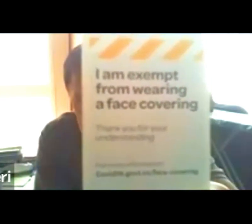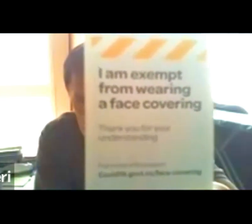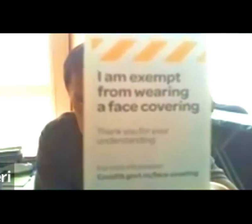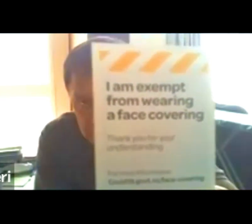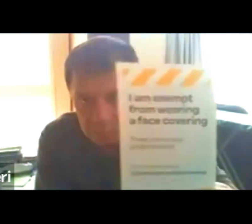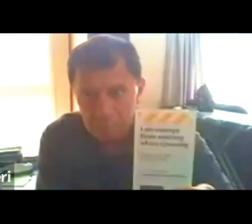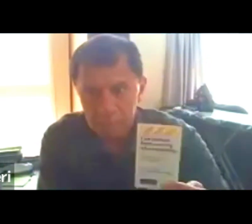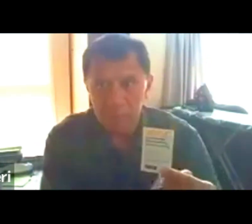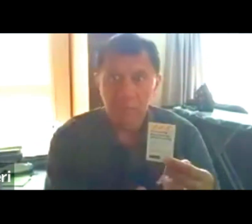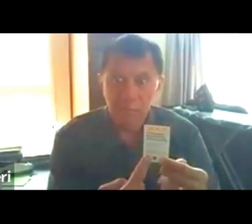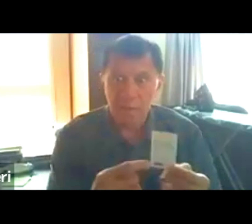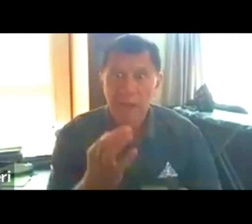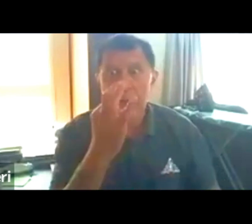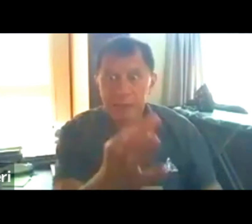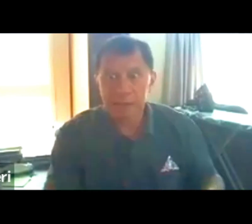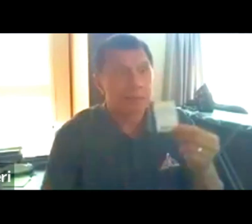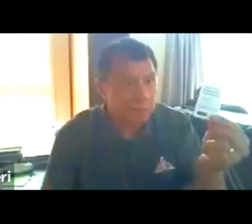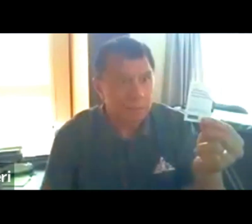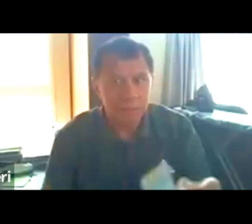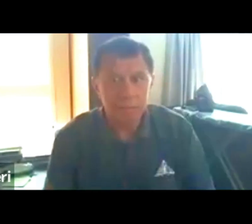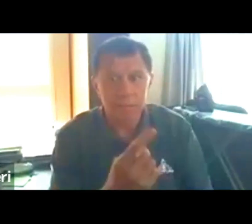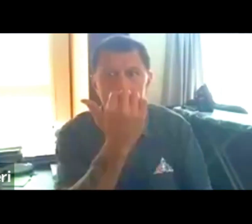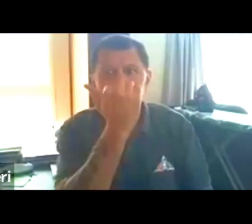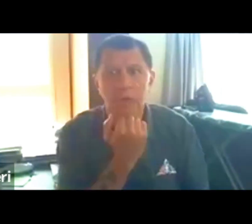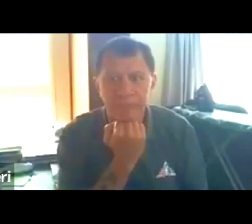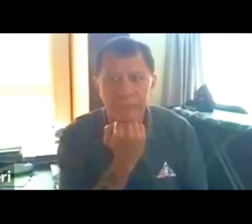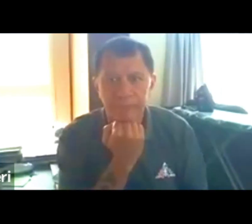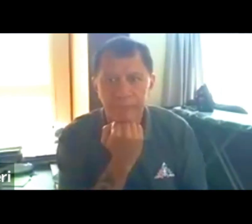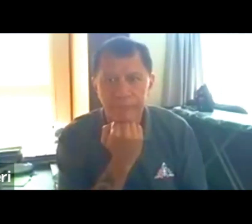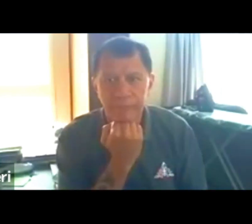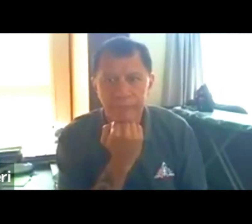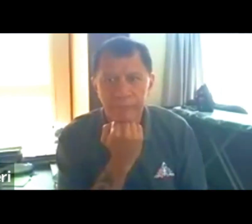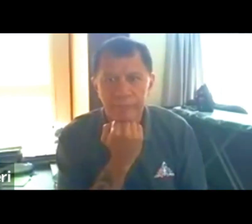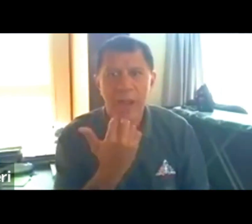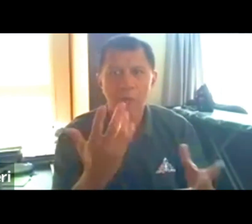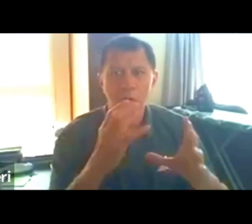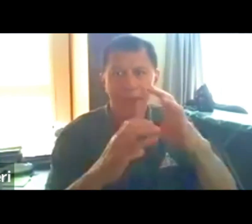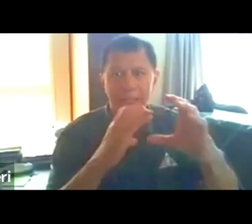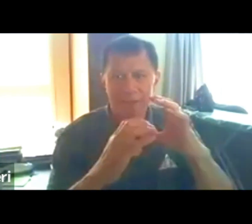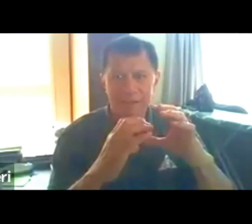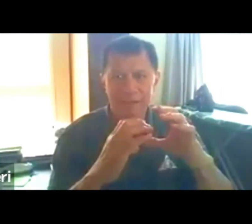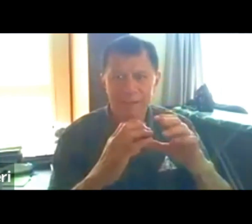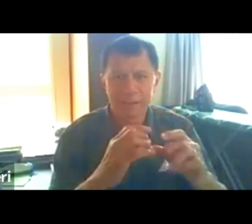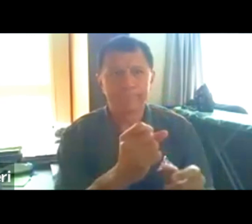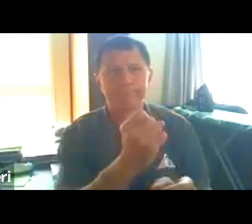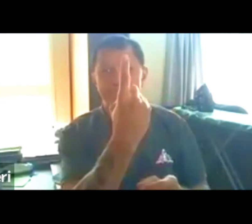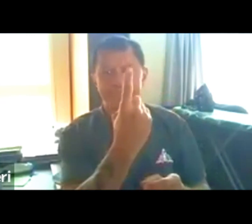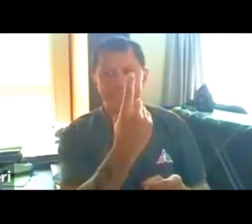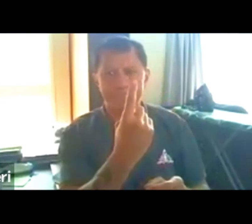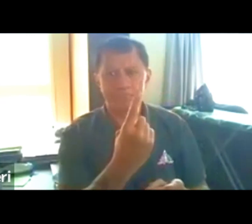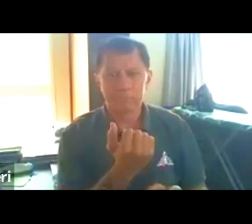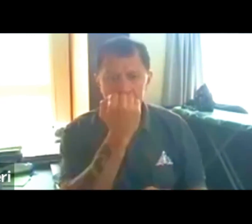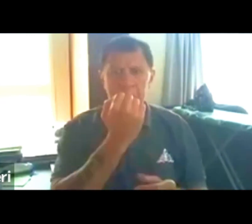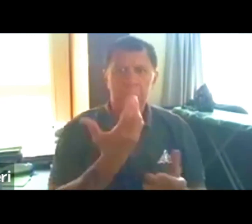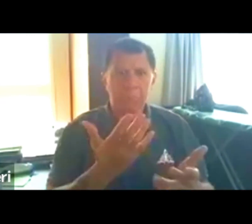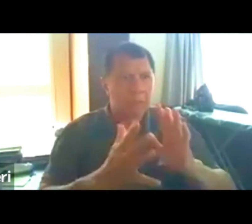it says I'm exempt from wearing a face covering, you know, and I've showed that to them to be able to